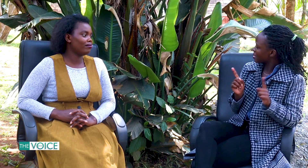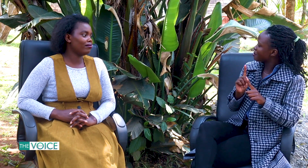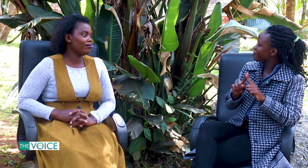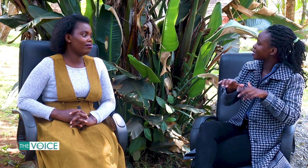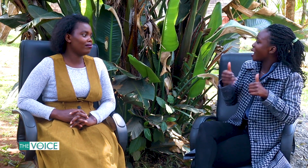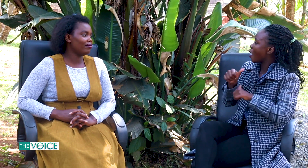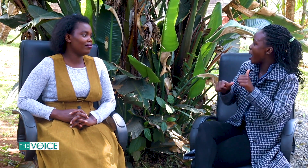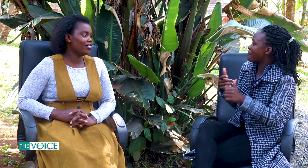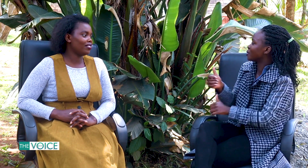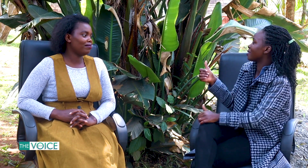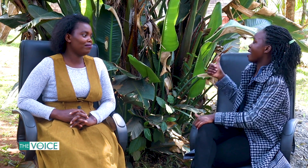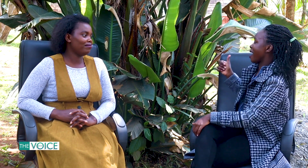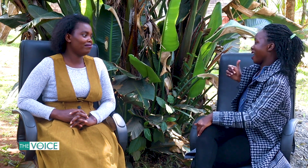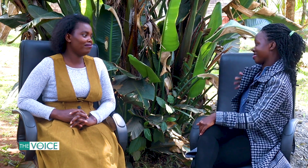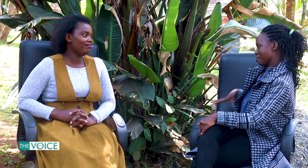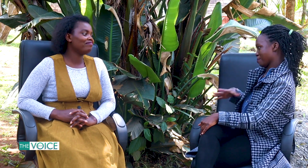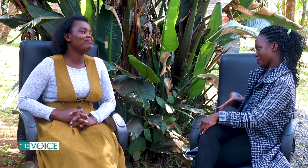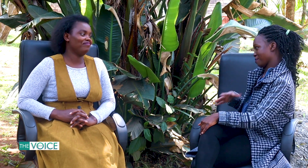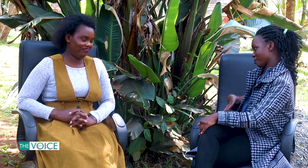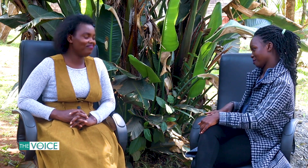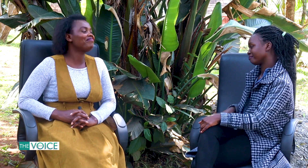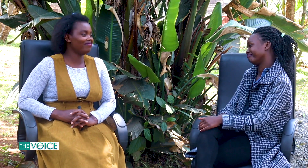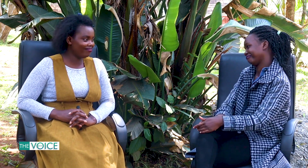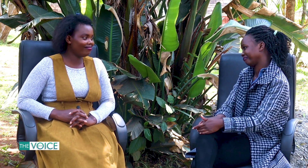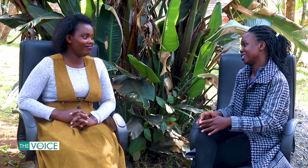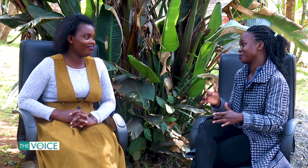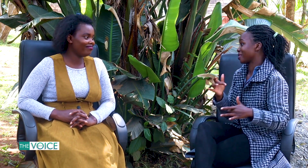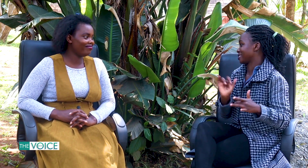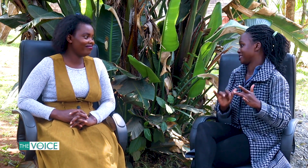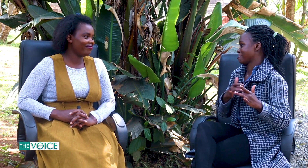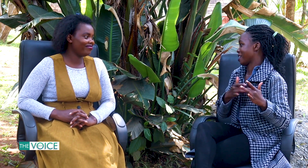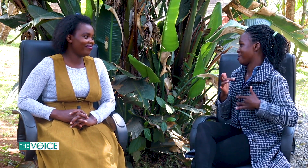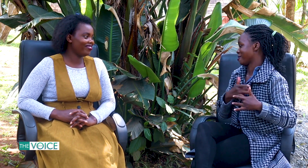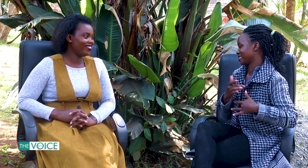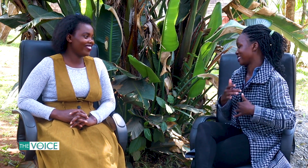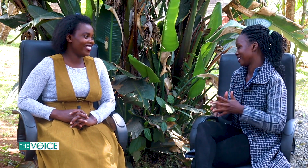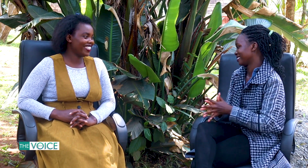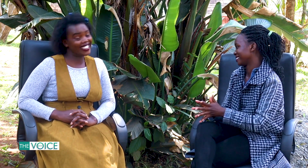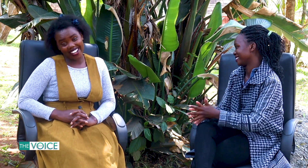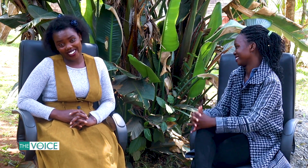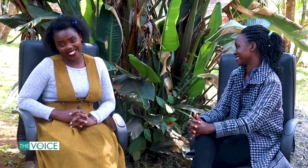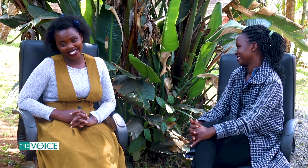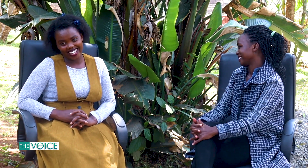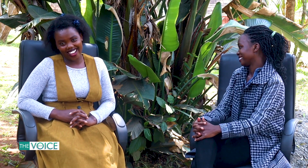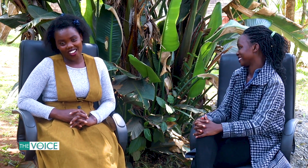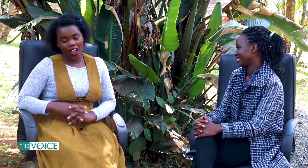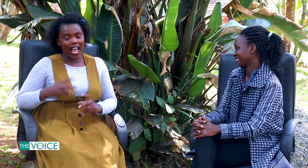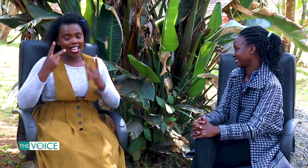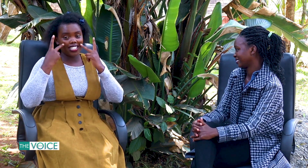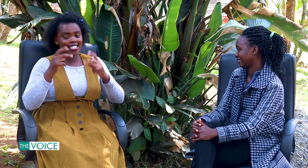up so many people. As maybe we're progressing in life, I can't want to progress alone and leave other people behind. That